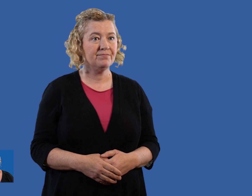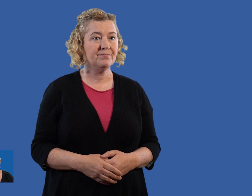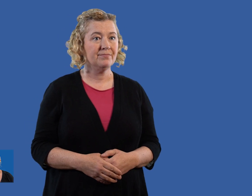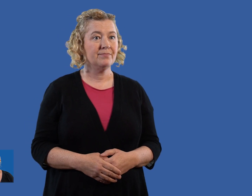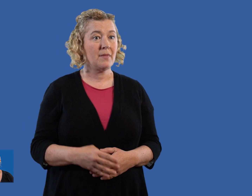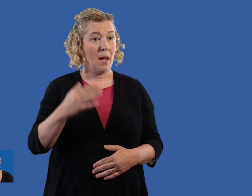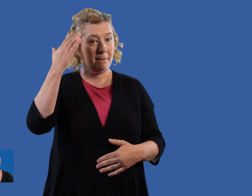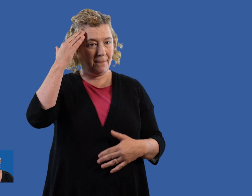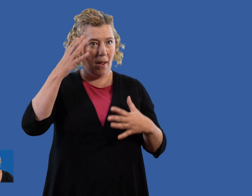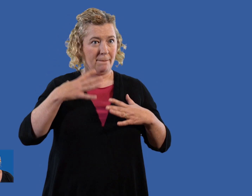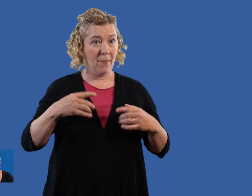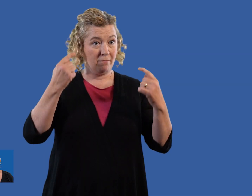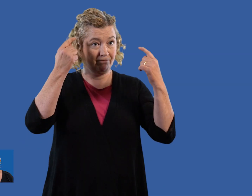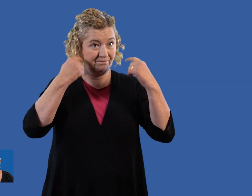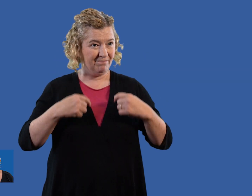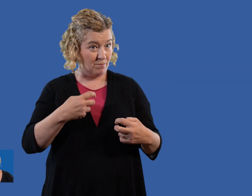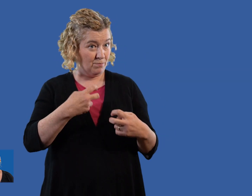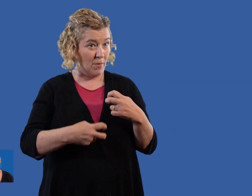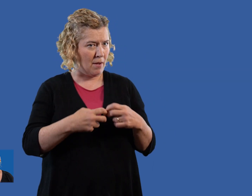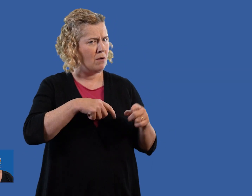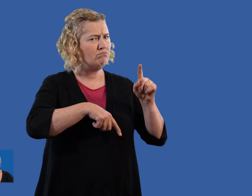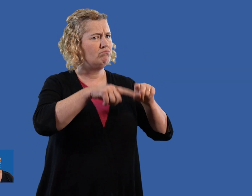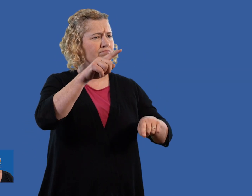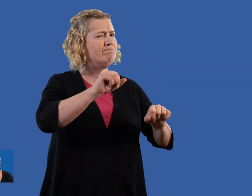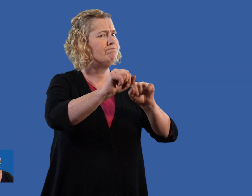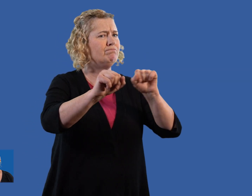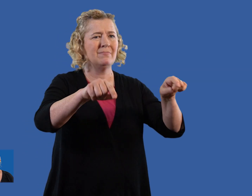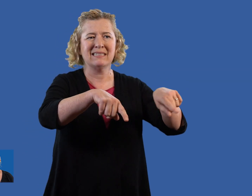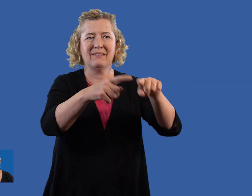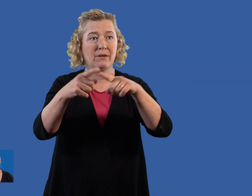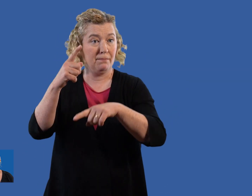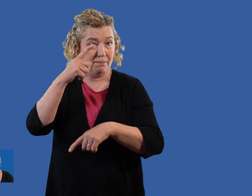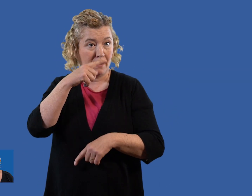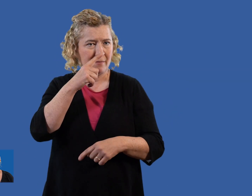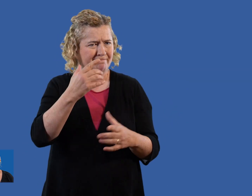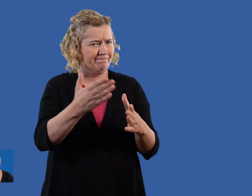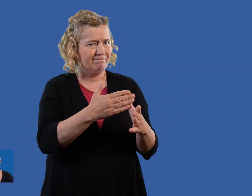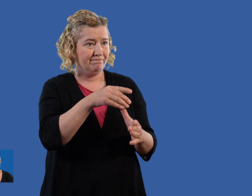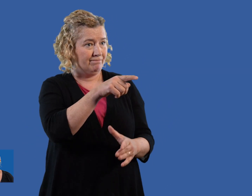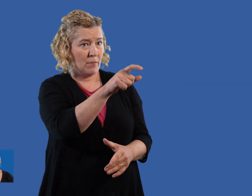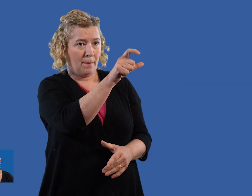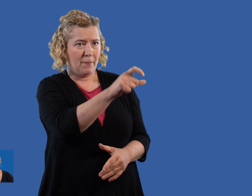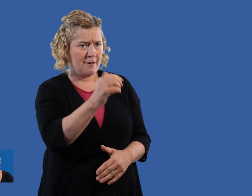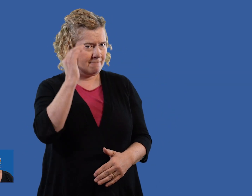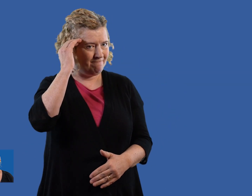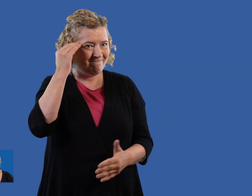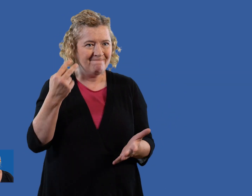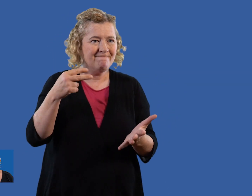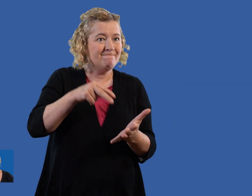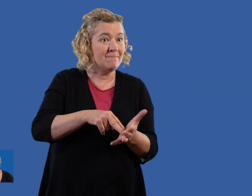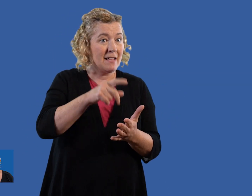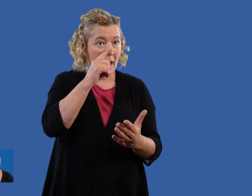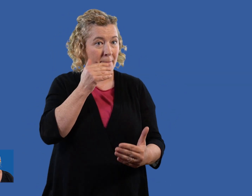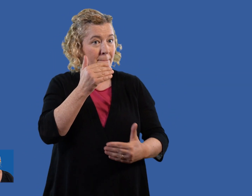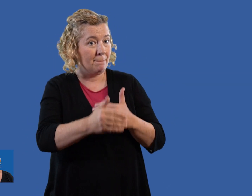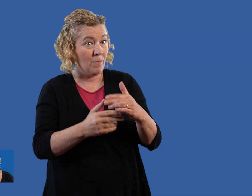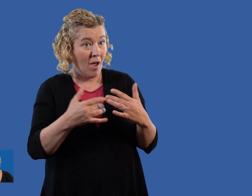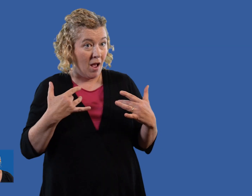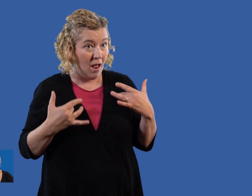emotional reactions. Symptoms can vary over time depending from person to person, and it's their resilience to deal with these as well as